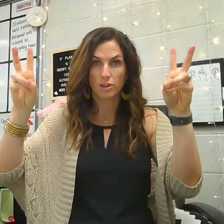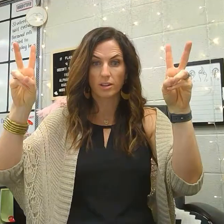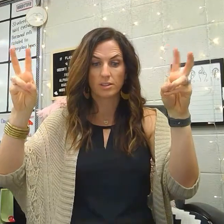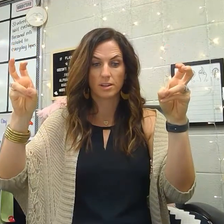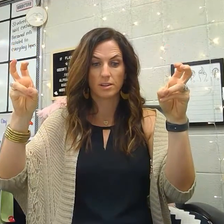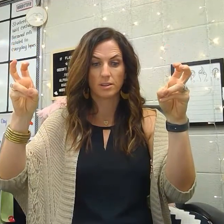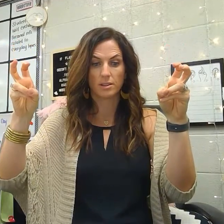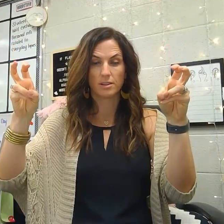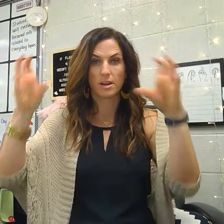subject,